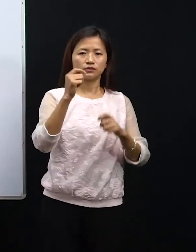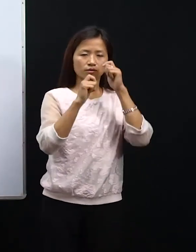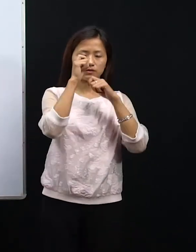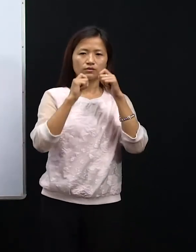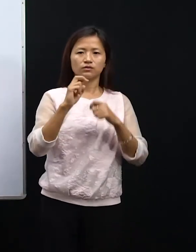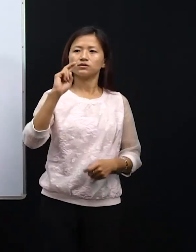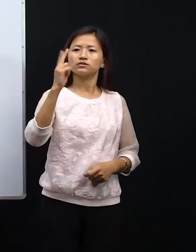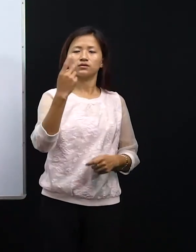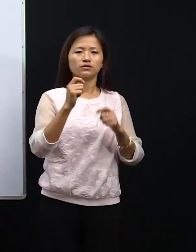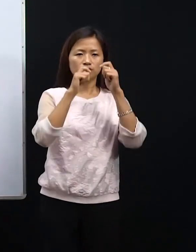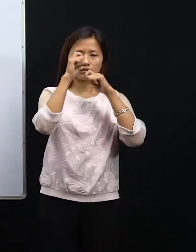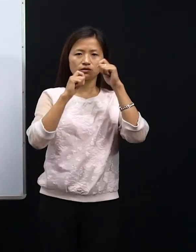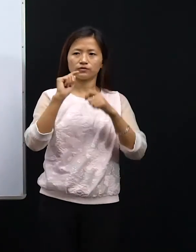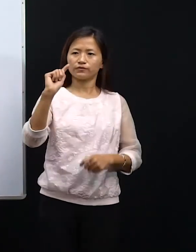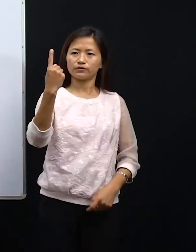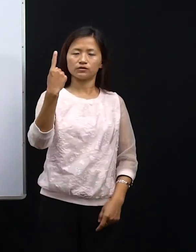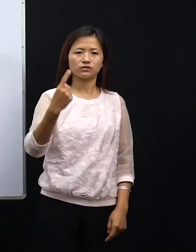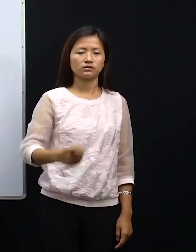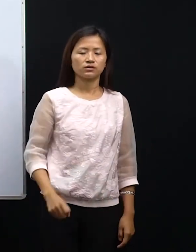write the second expression first.